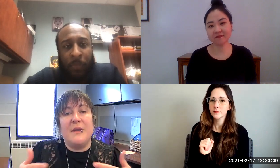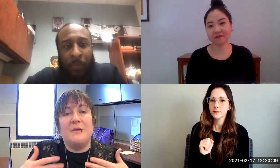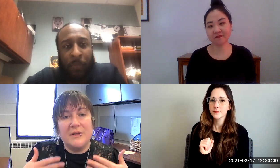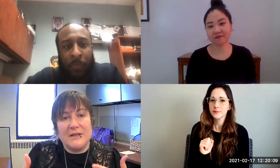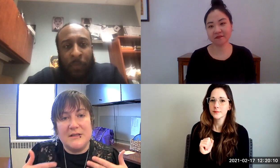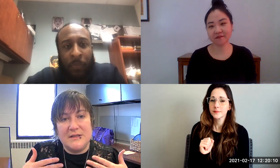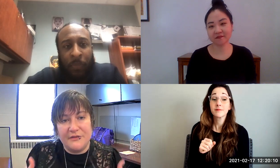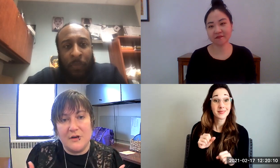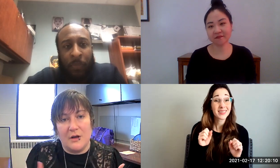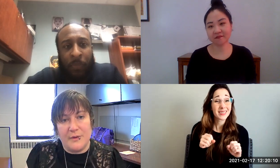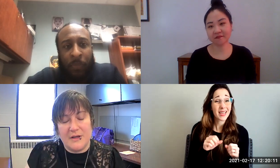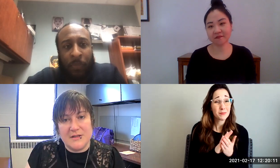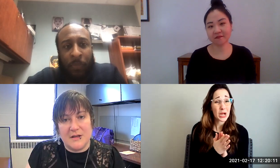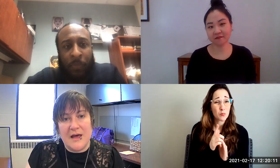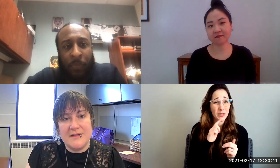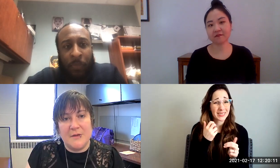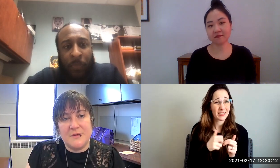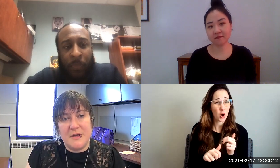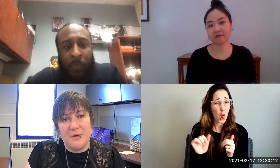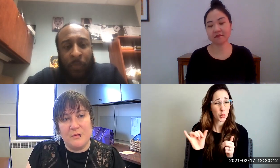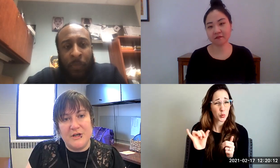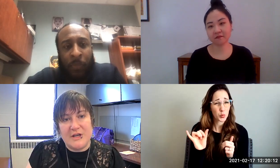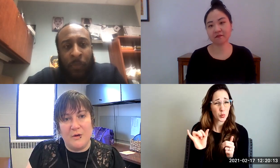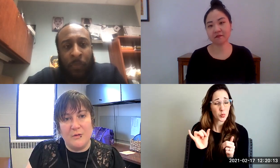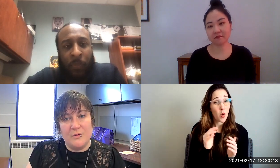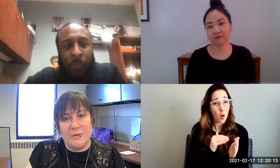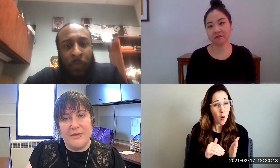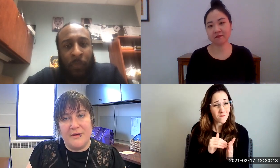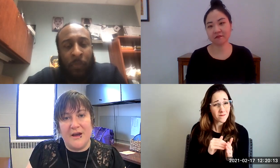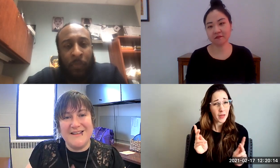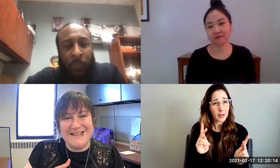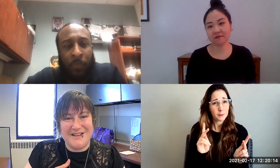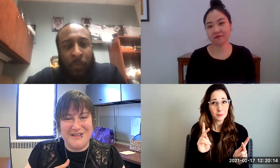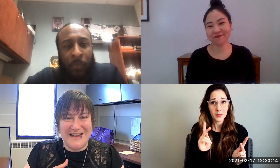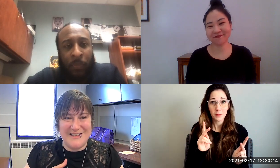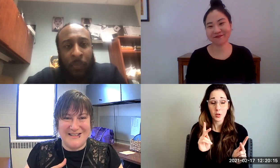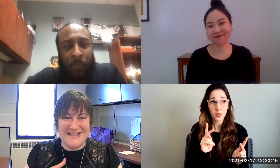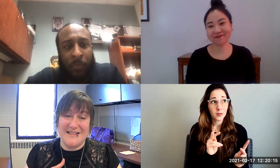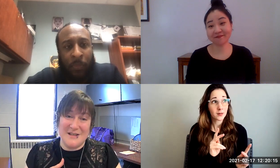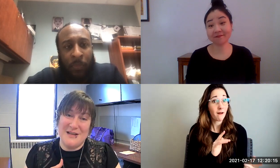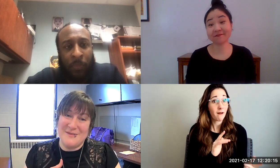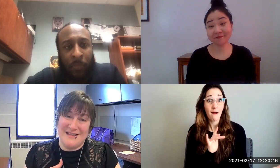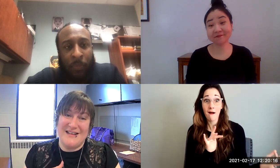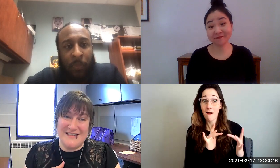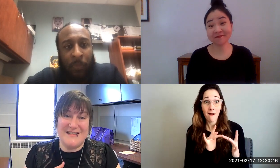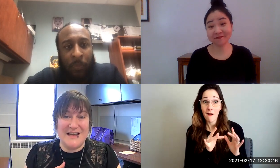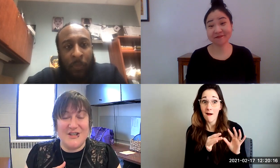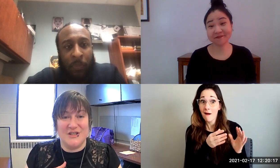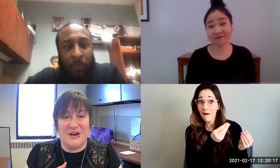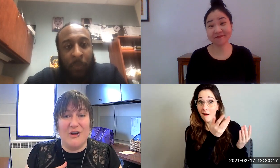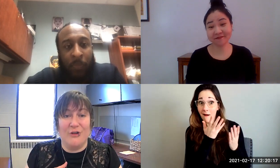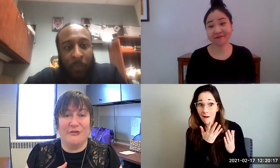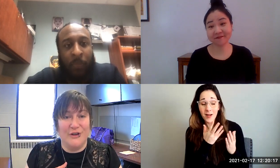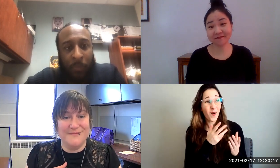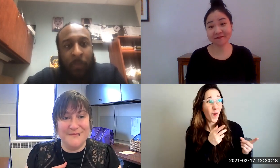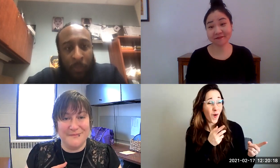it can be really difficult because a lot of times people reach out with the nicest of intentions, and sometimes the nicest intentions